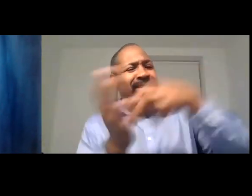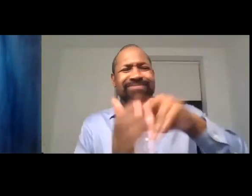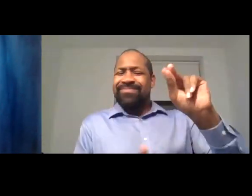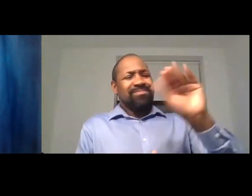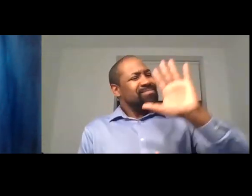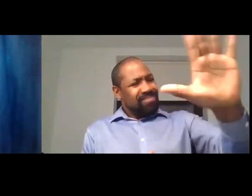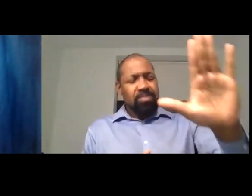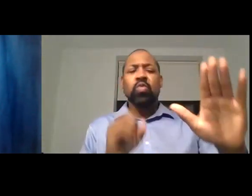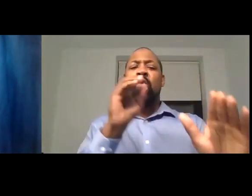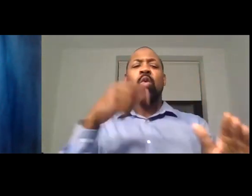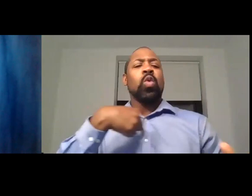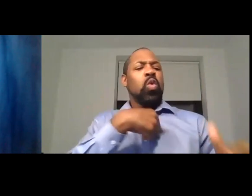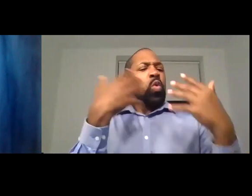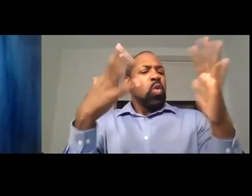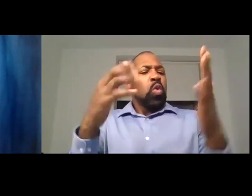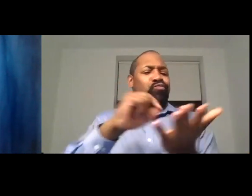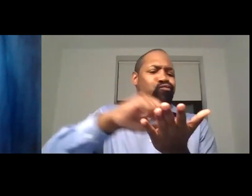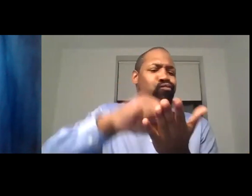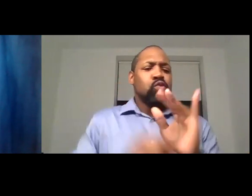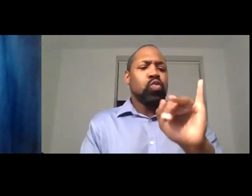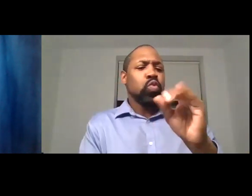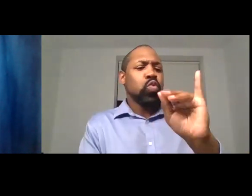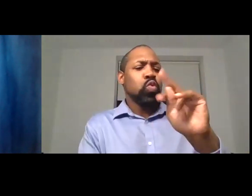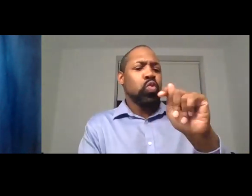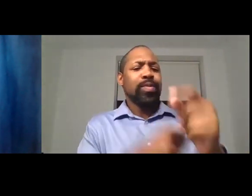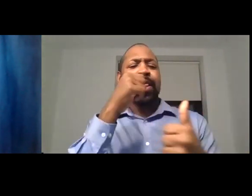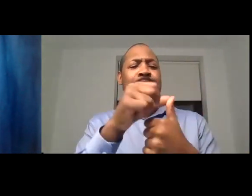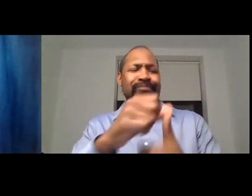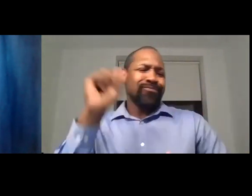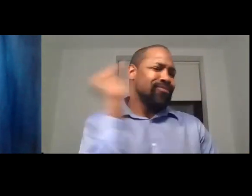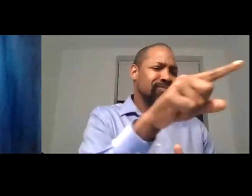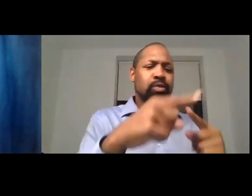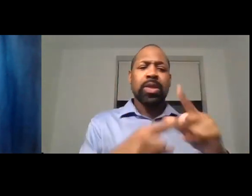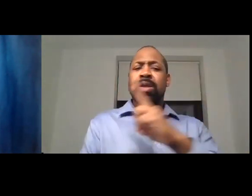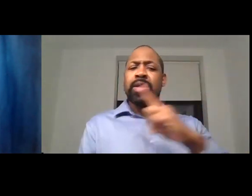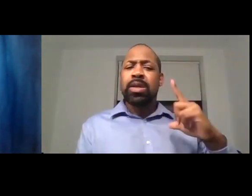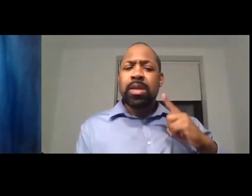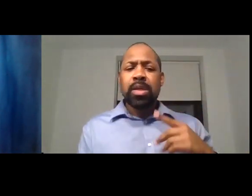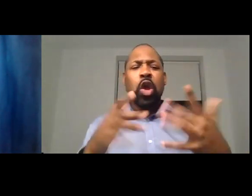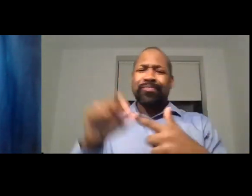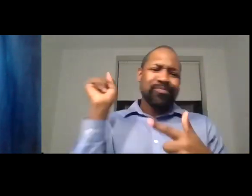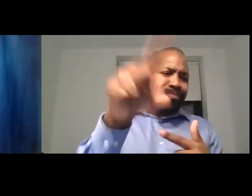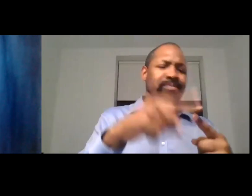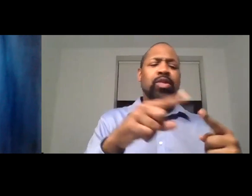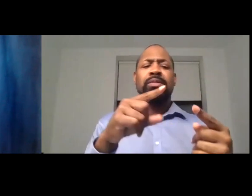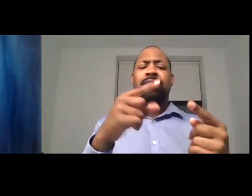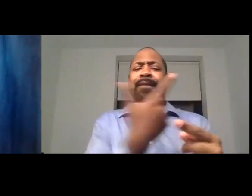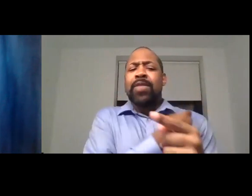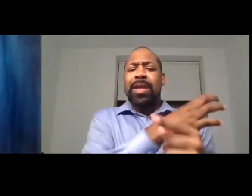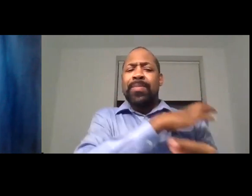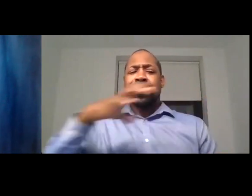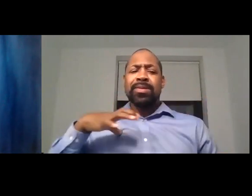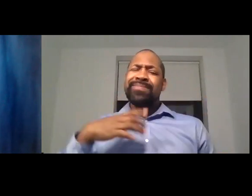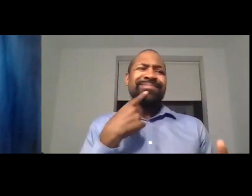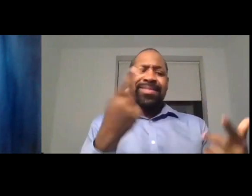it seemed that they were ignoring a large group of people. So we wrote a letter and sent that to the